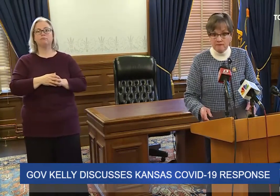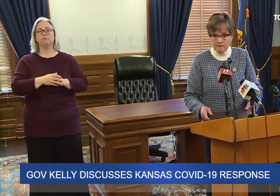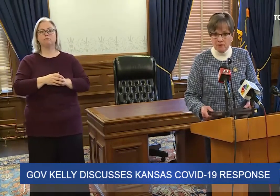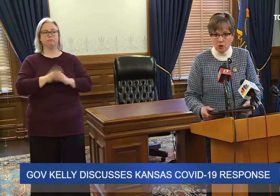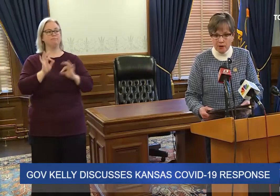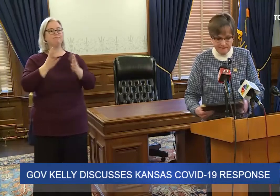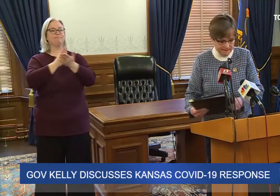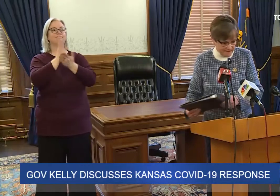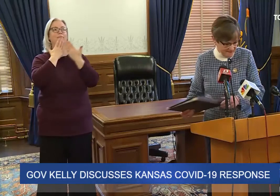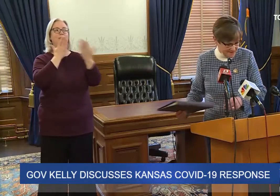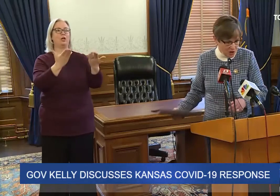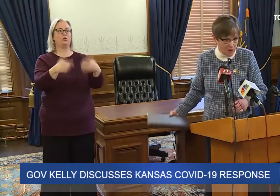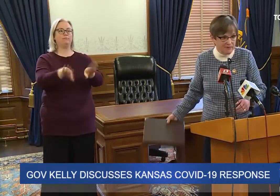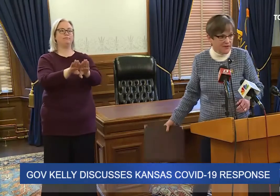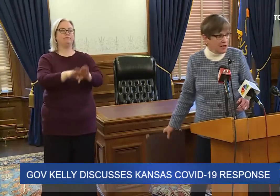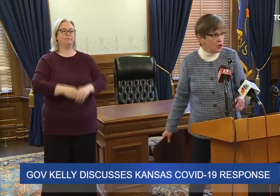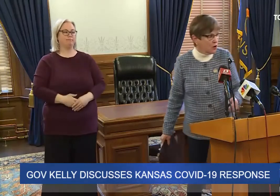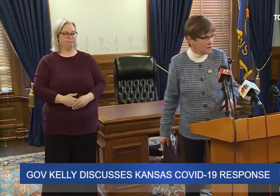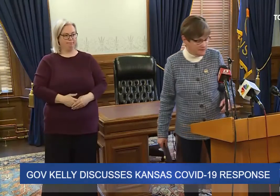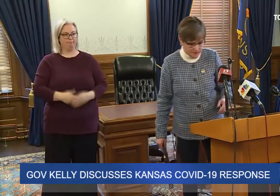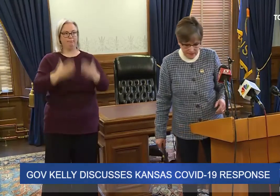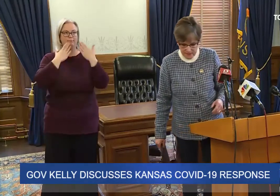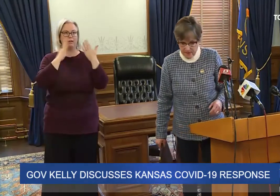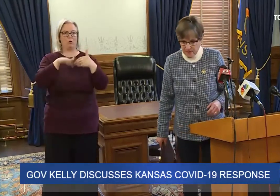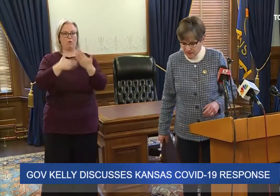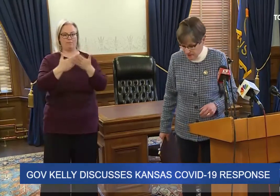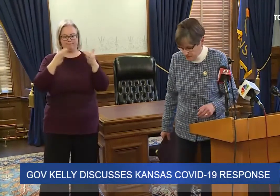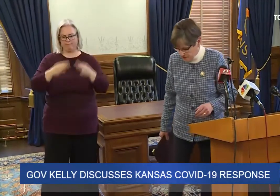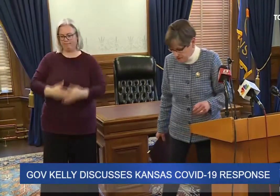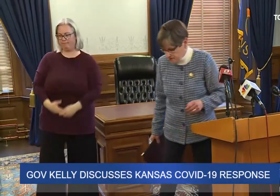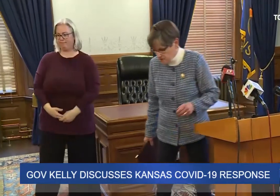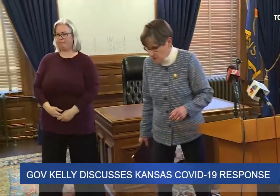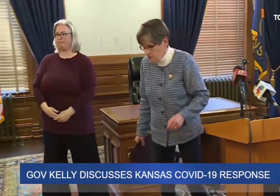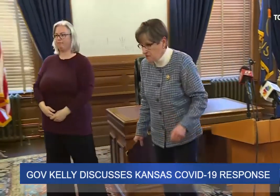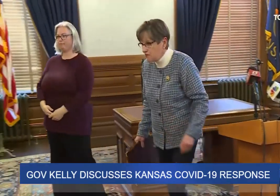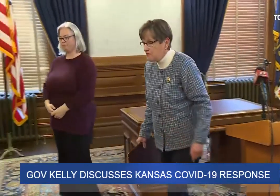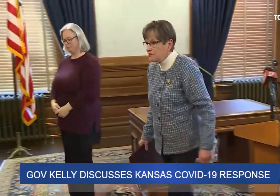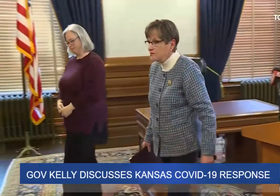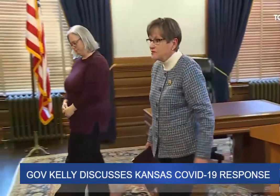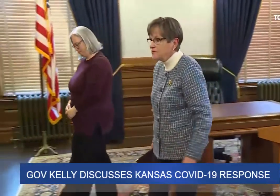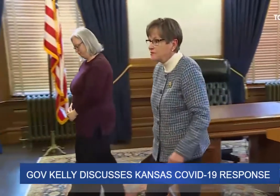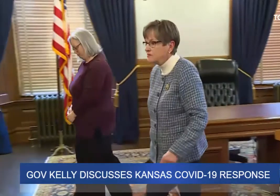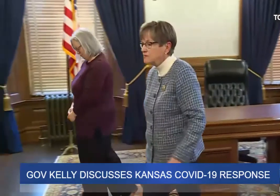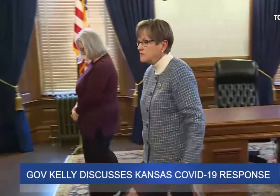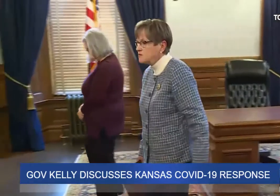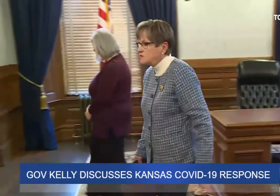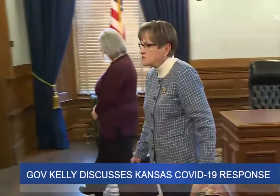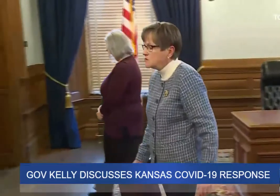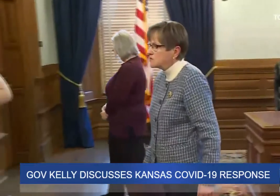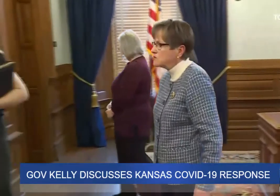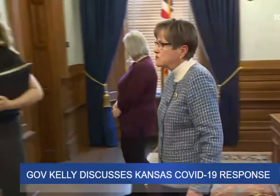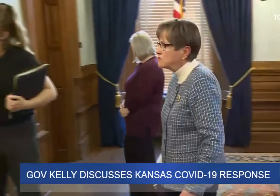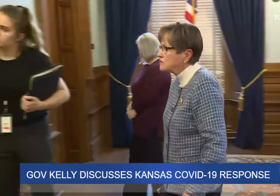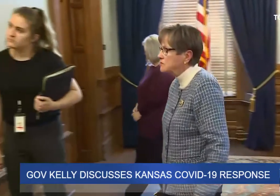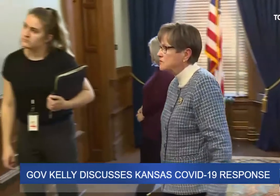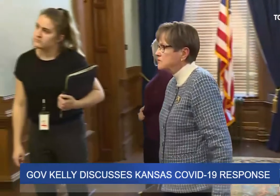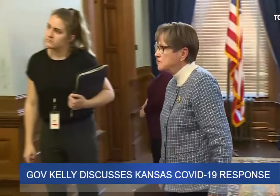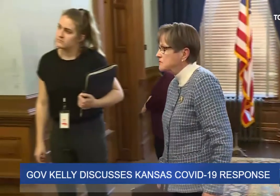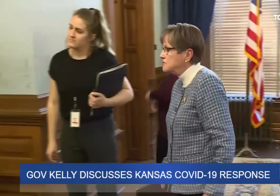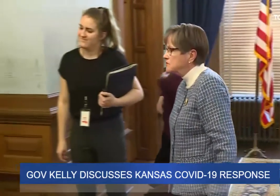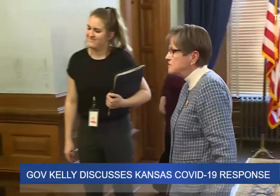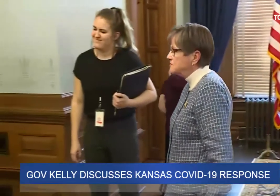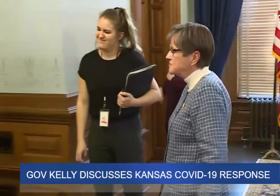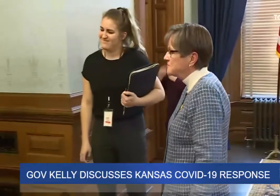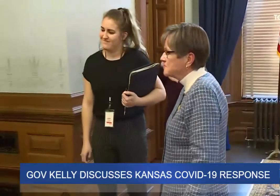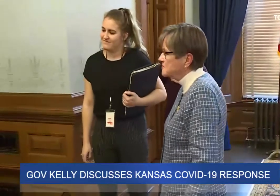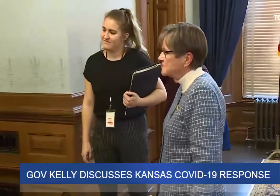All right, thank you. Thank you all. Thank you, Governor. Two timeline questions that I didn't think anybody else would care